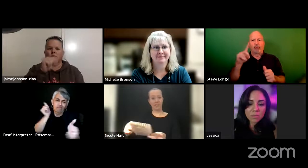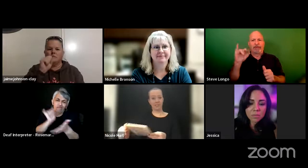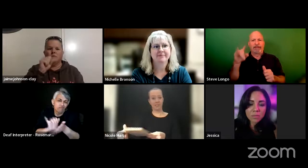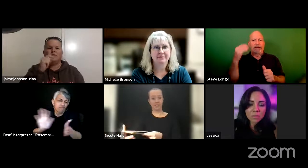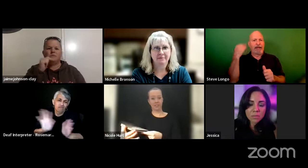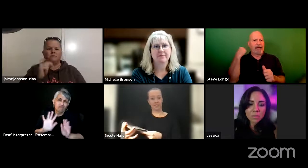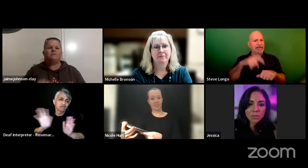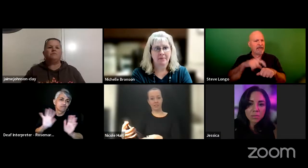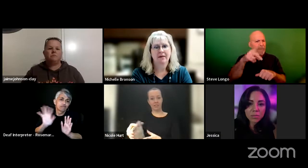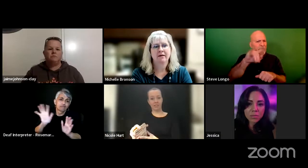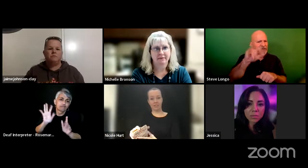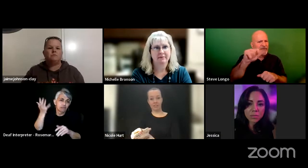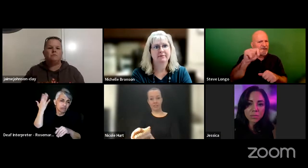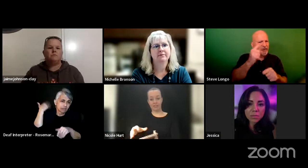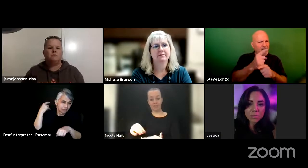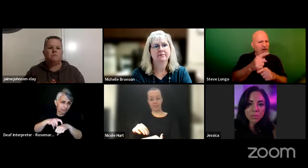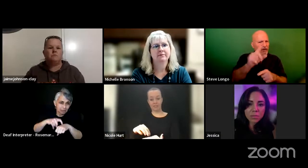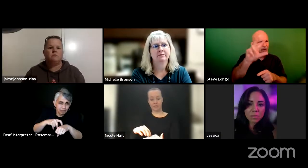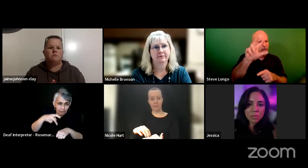We want to avoid